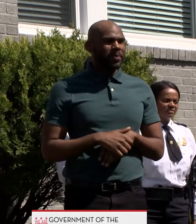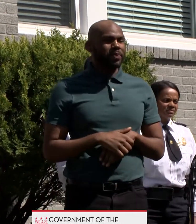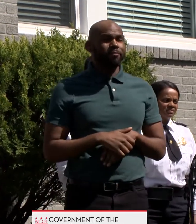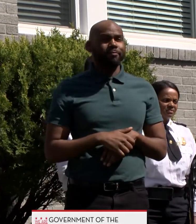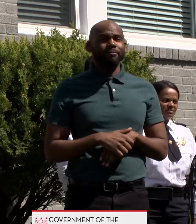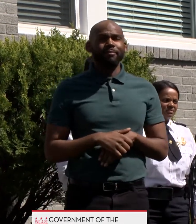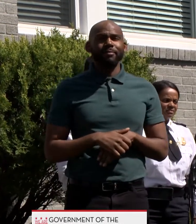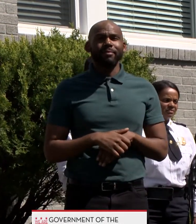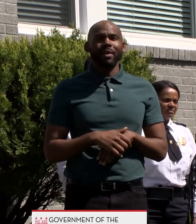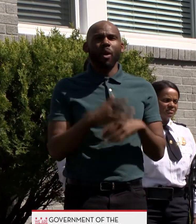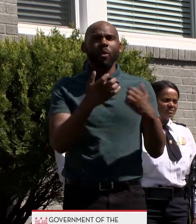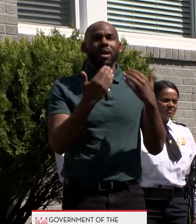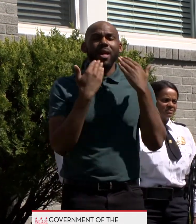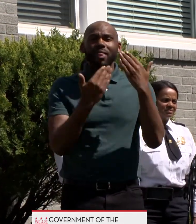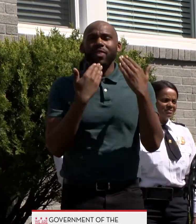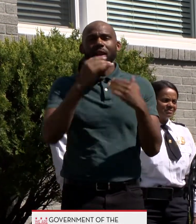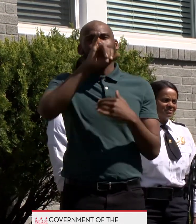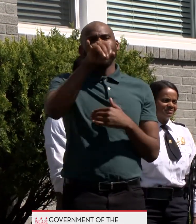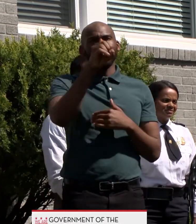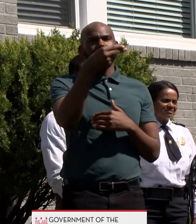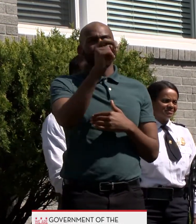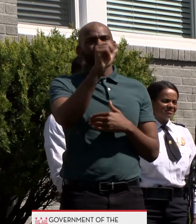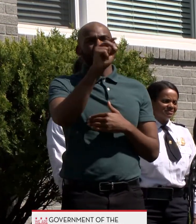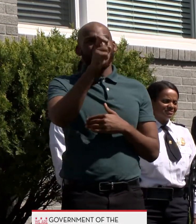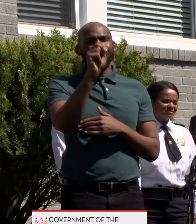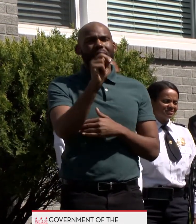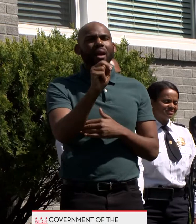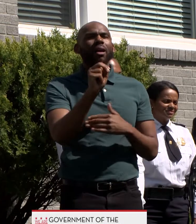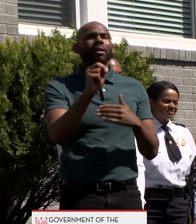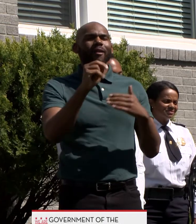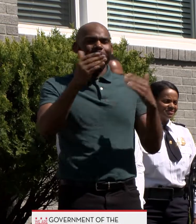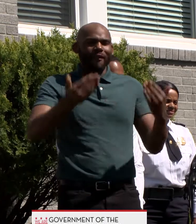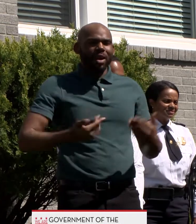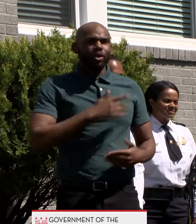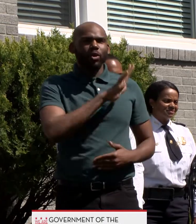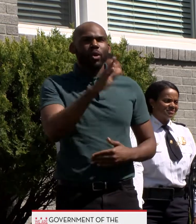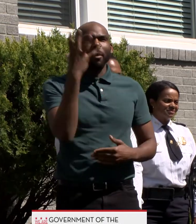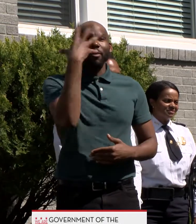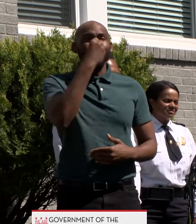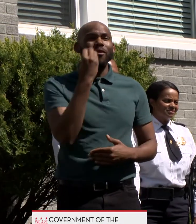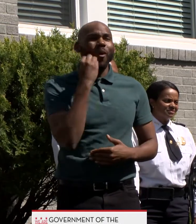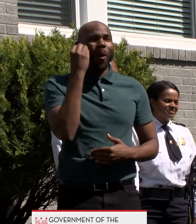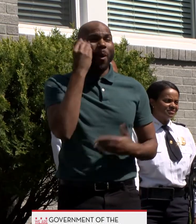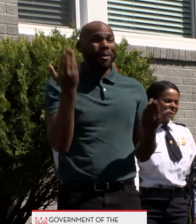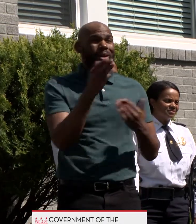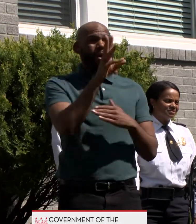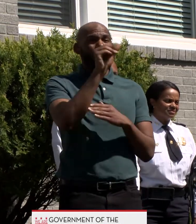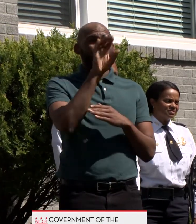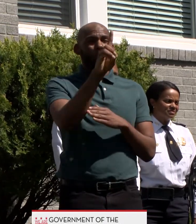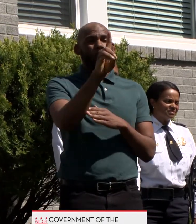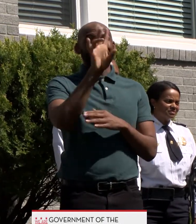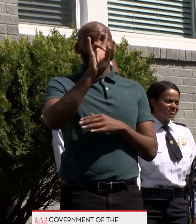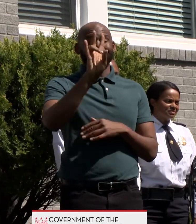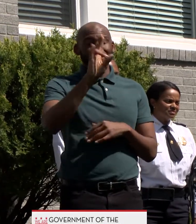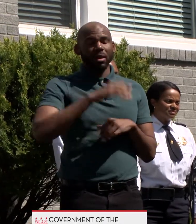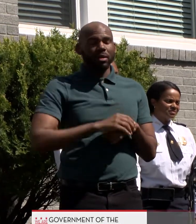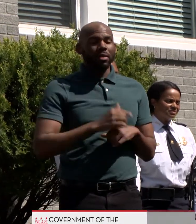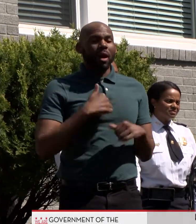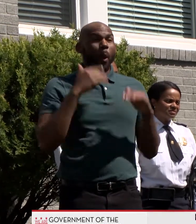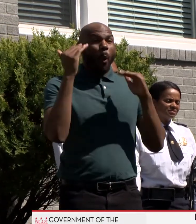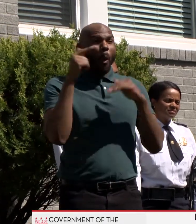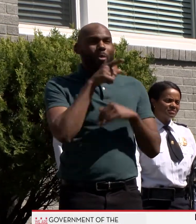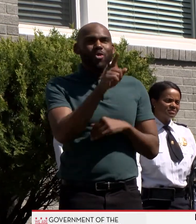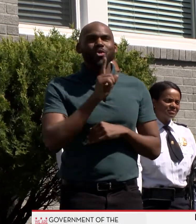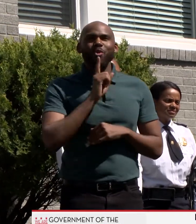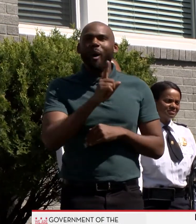I want to thank you, Jonathan, for inviting us to your beautiful home here in Ward 7. I want to hope that you're